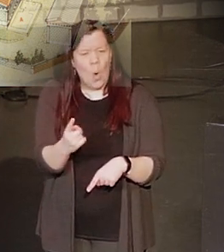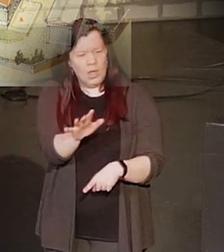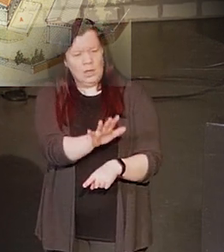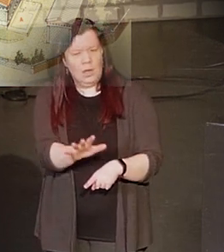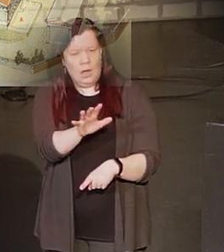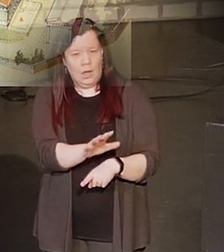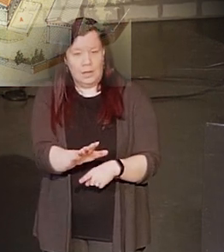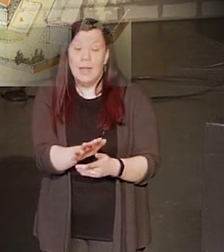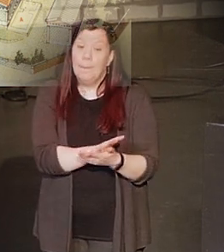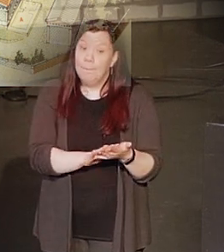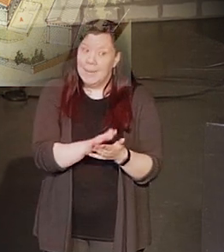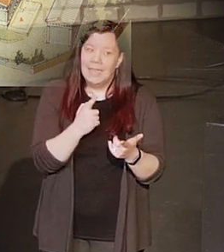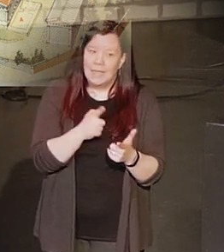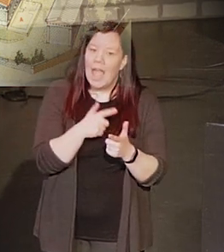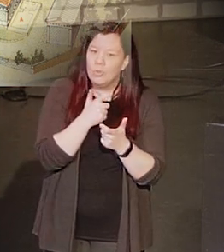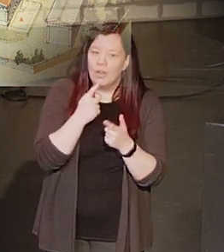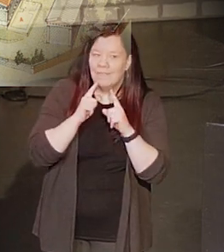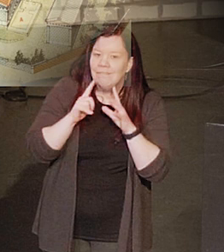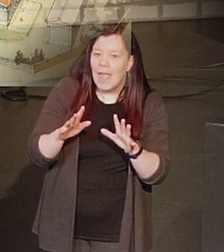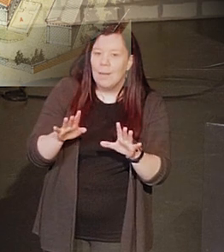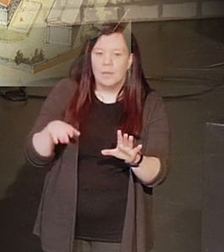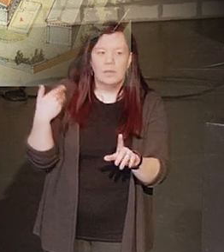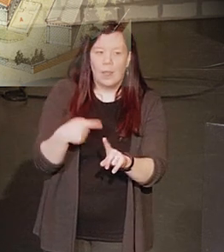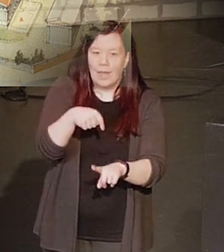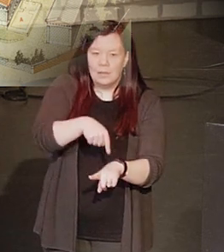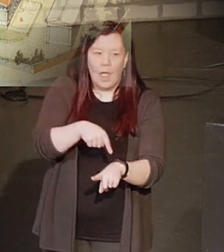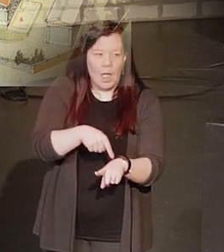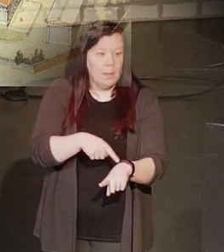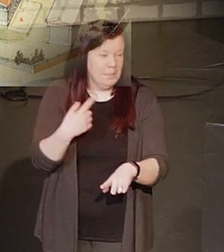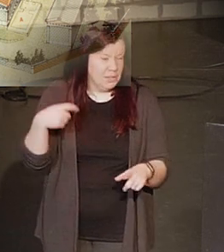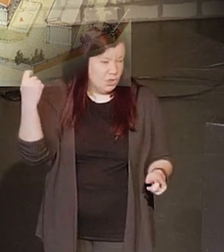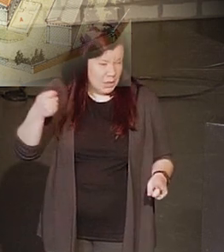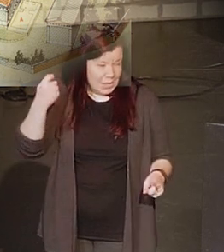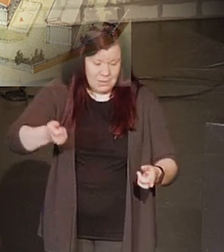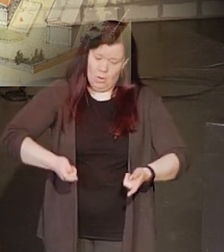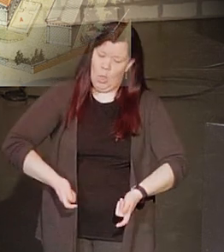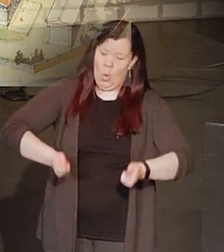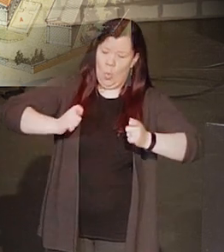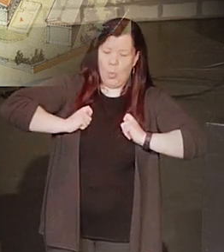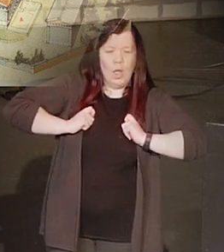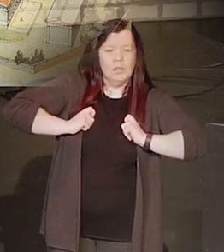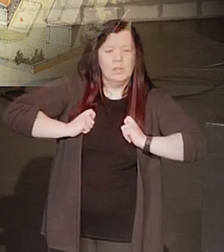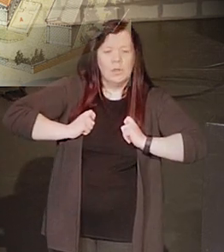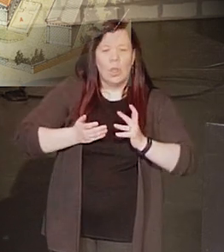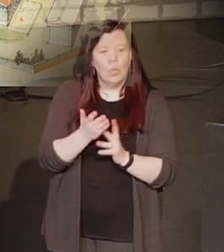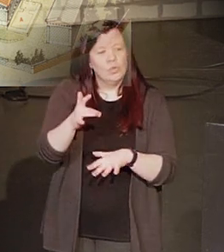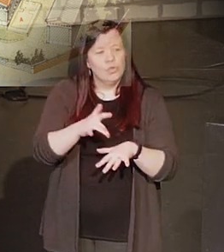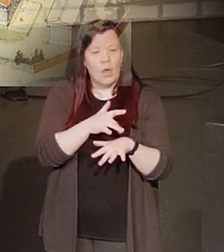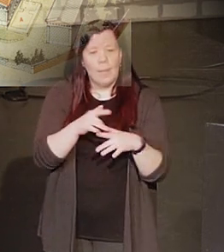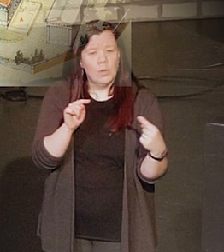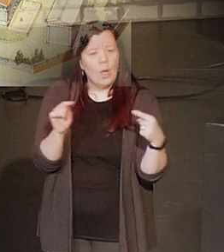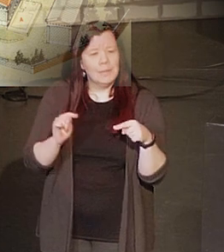is a well-known playwright. He's had big successes, first prizes in lots of the dramatic